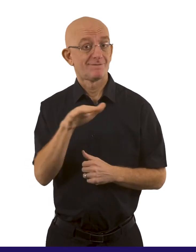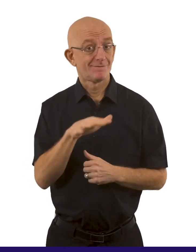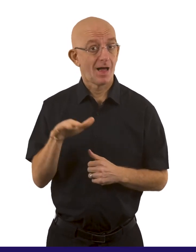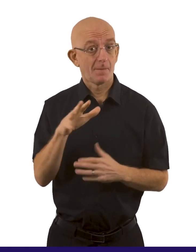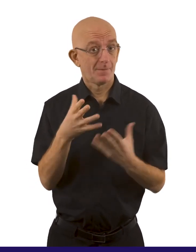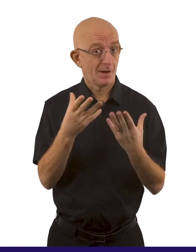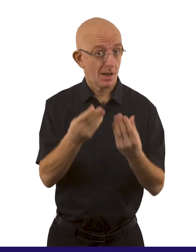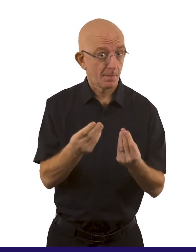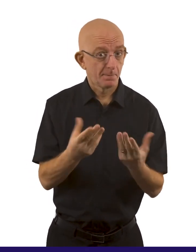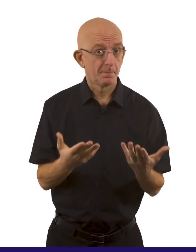Family,